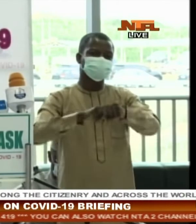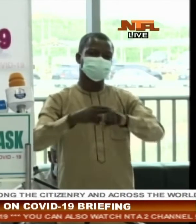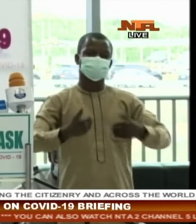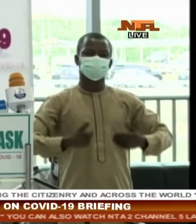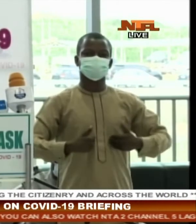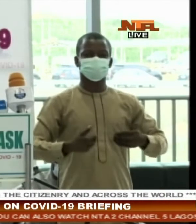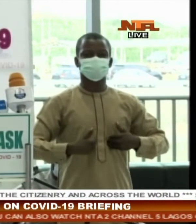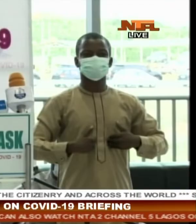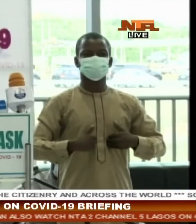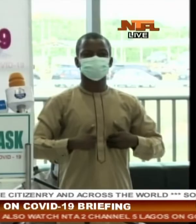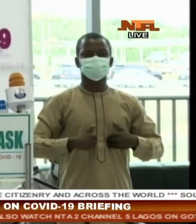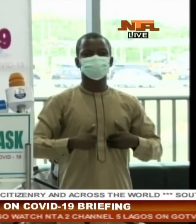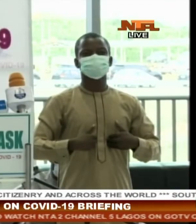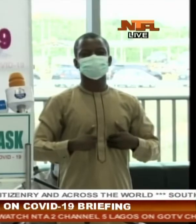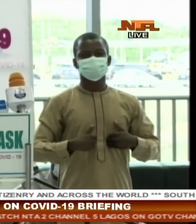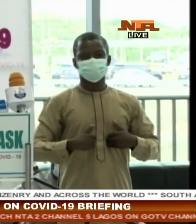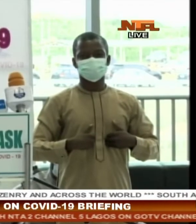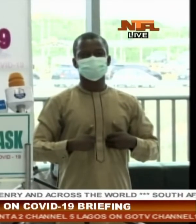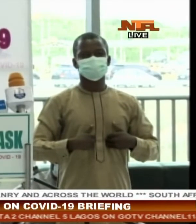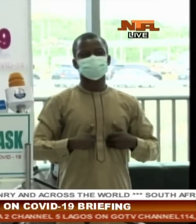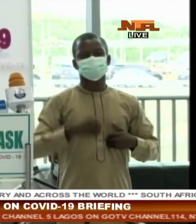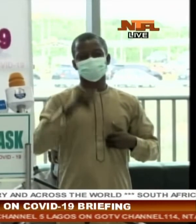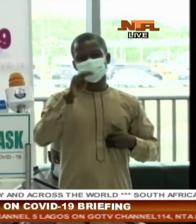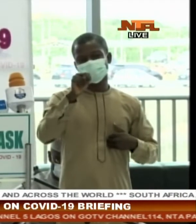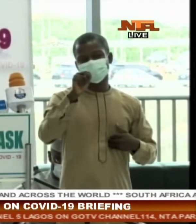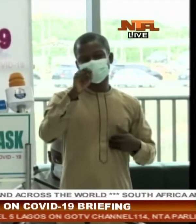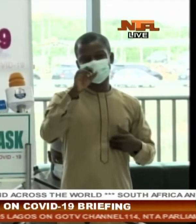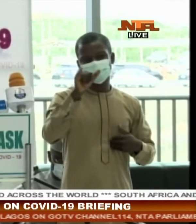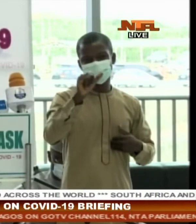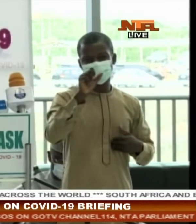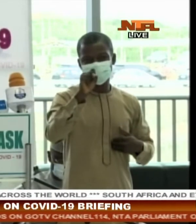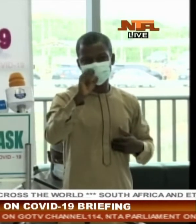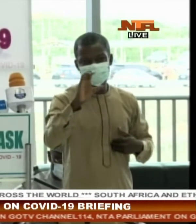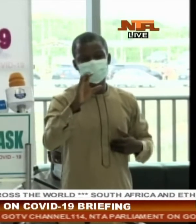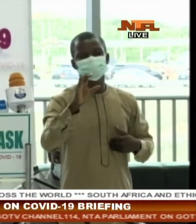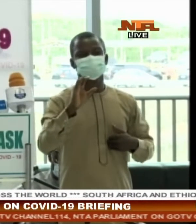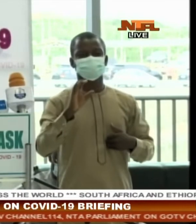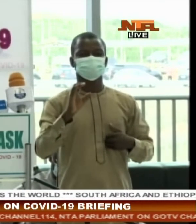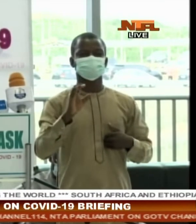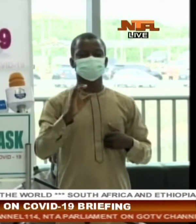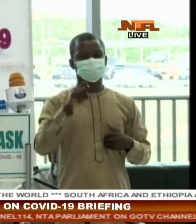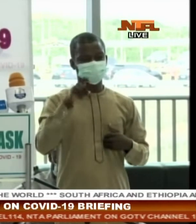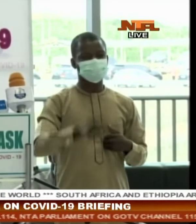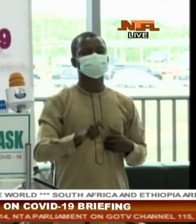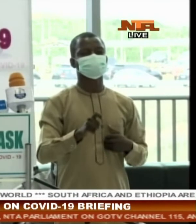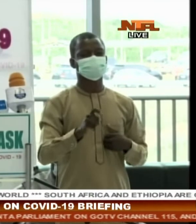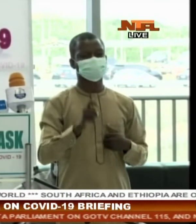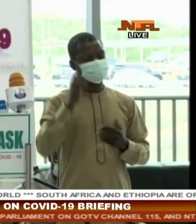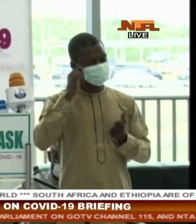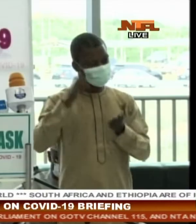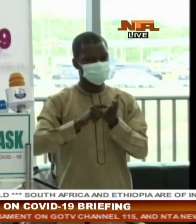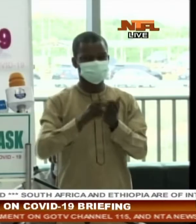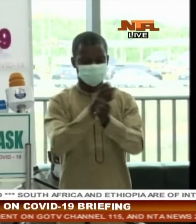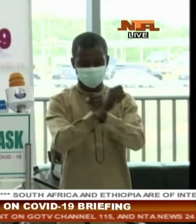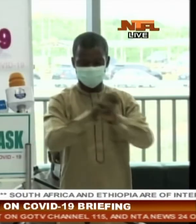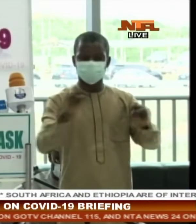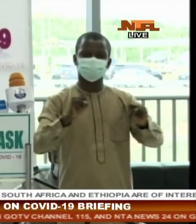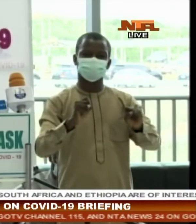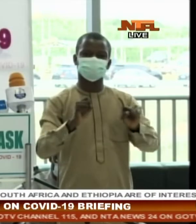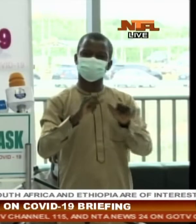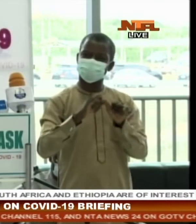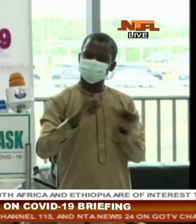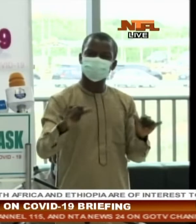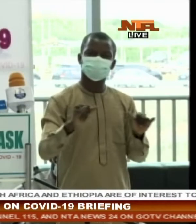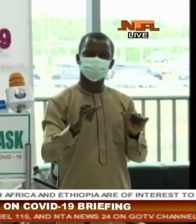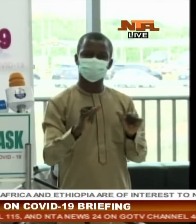Corps, the NYSC is to consolidate on safety measures currently being put in place